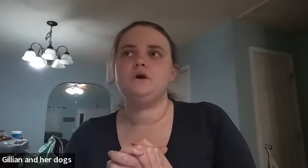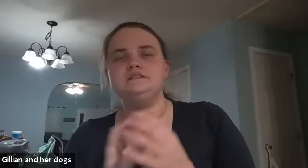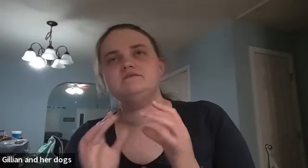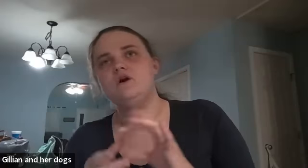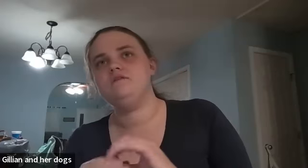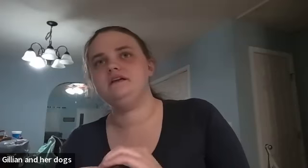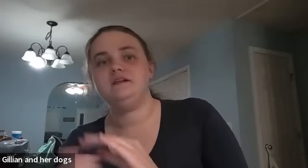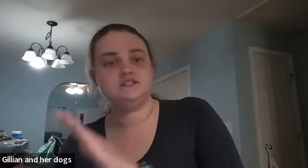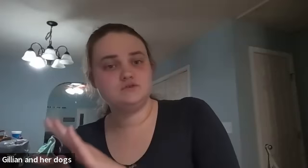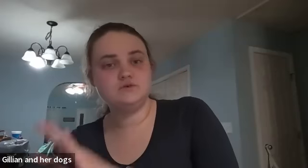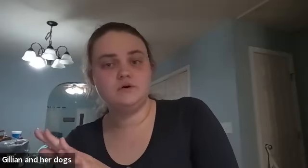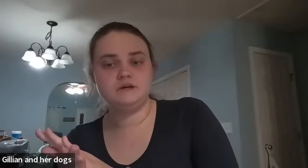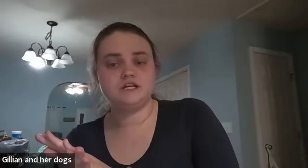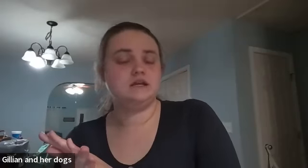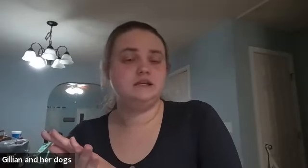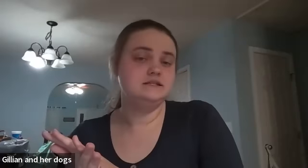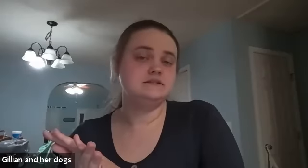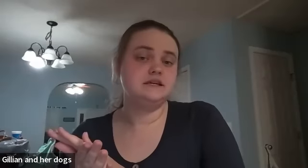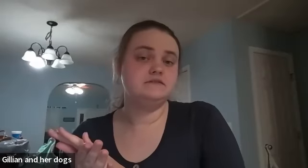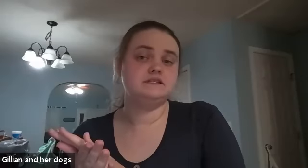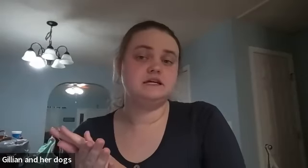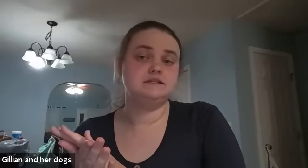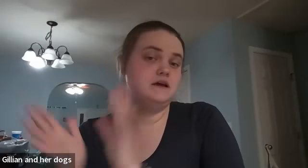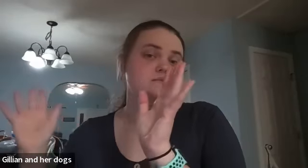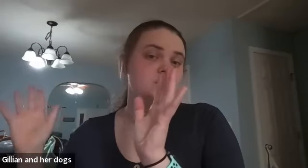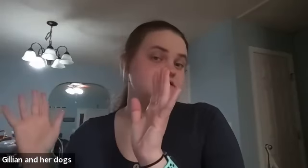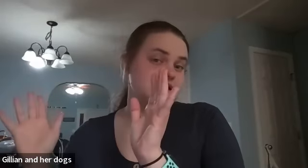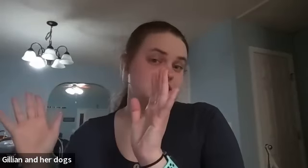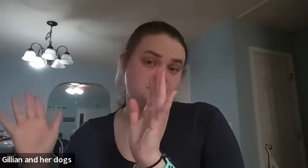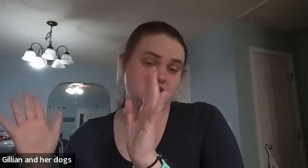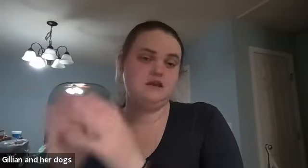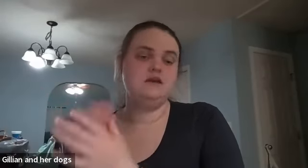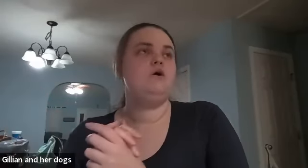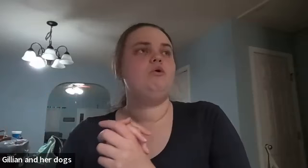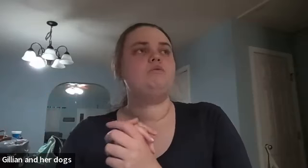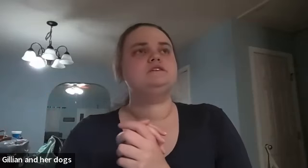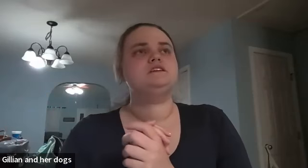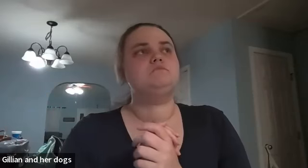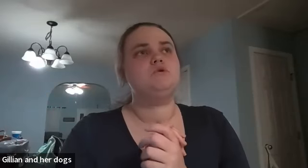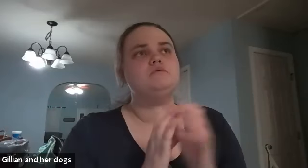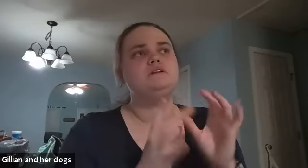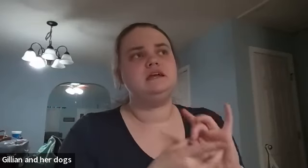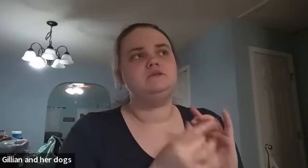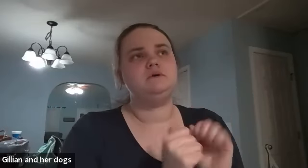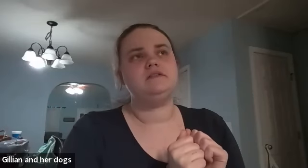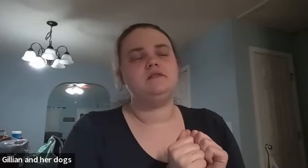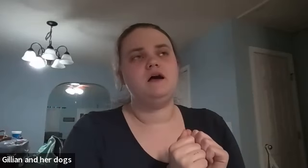words involving like school, which I can easily give because I sign them all day, every day, or words that are more related with